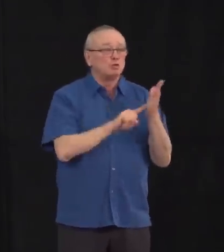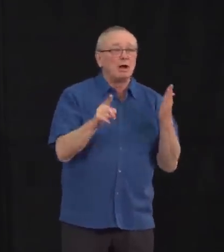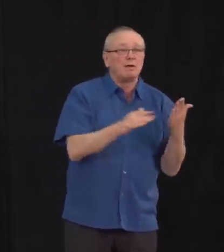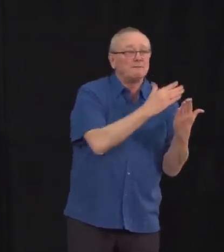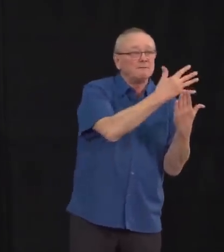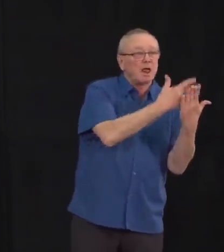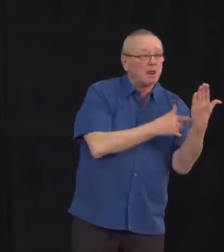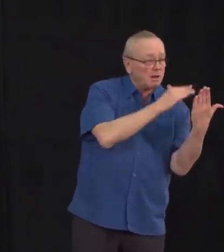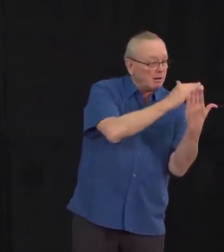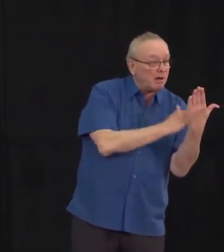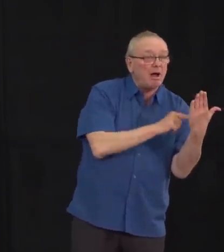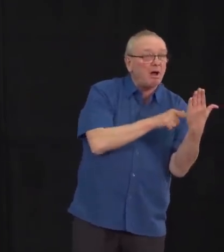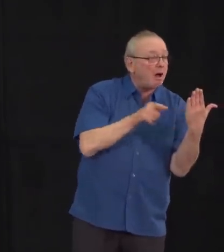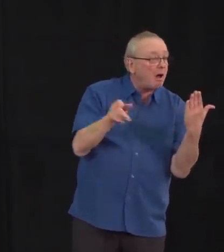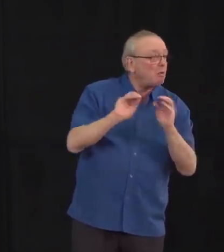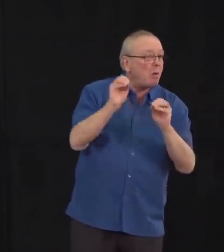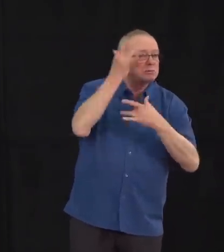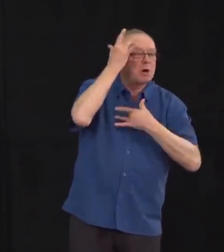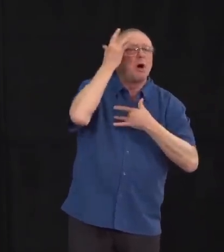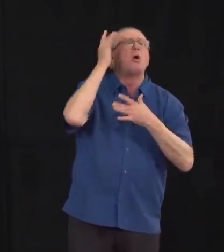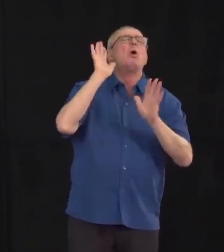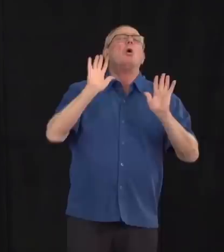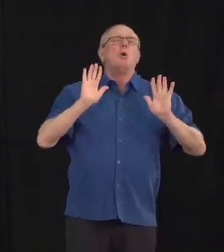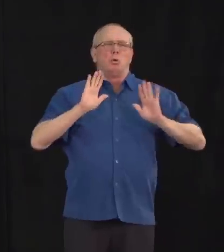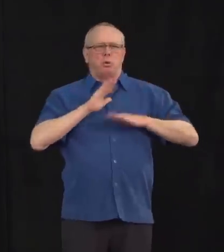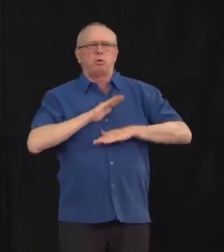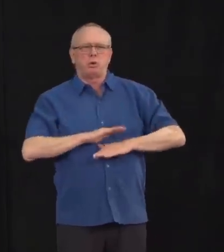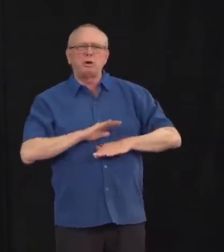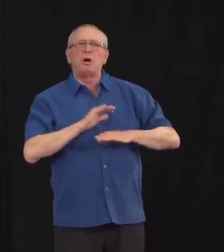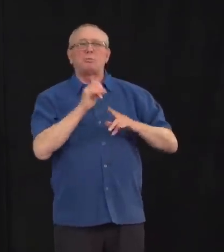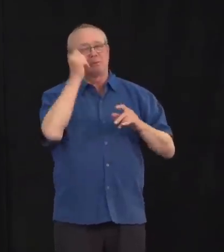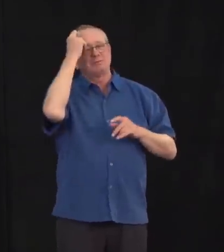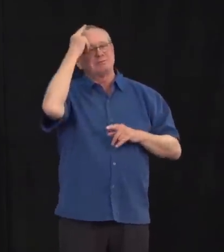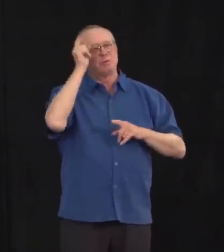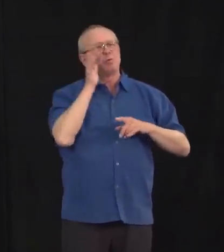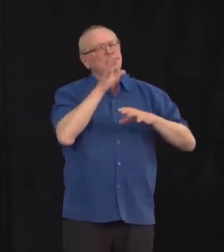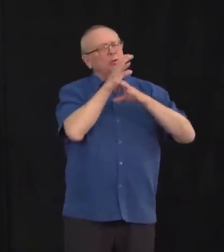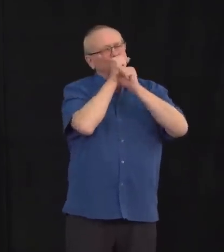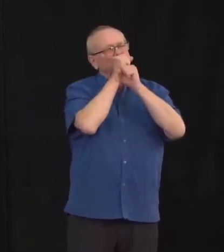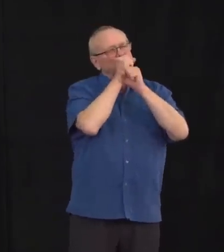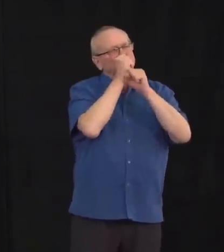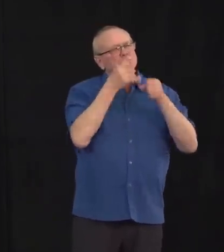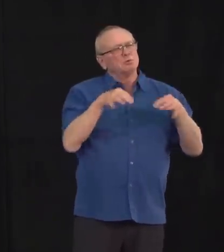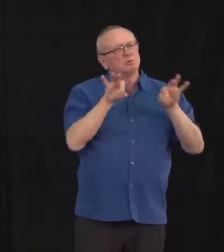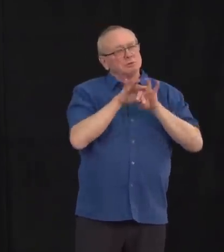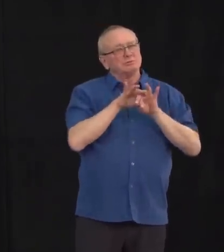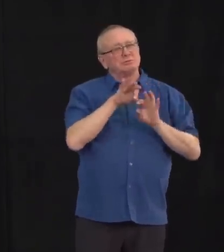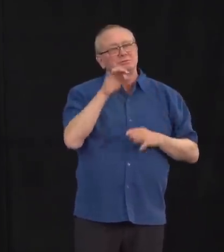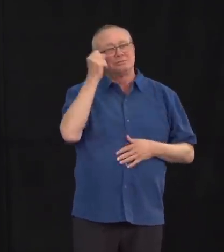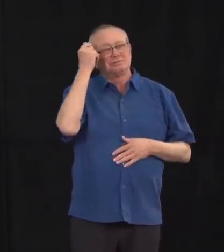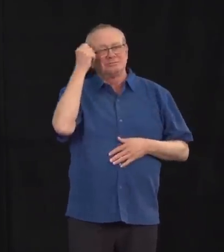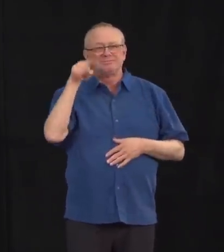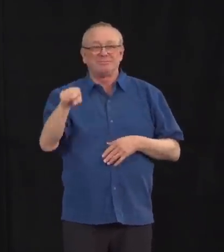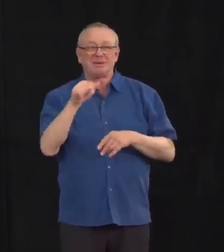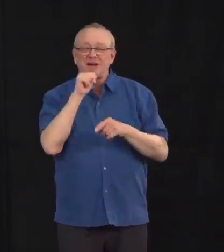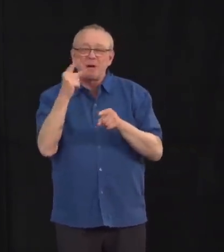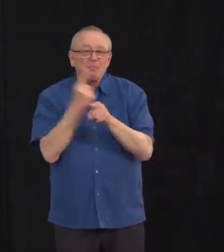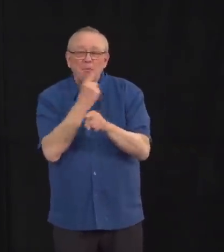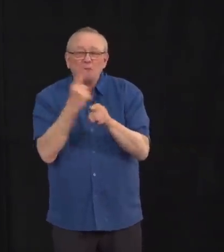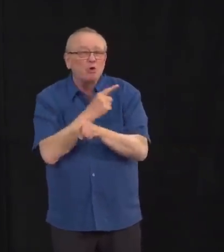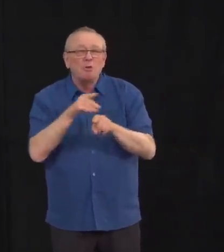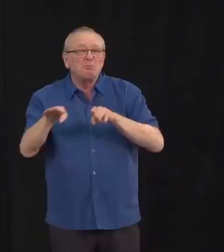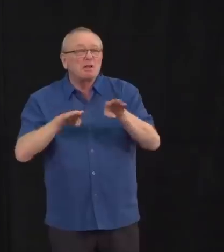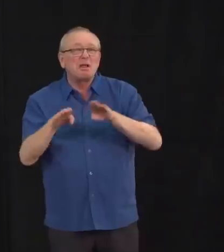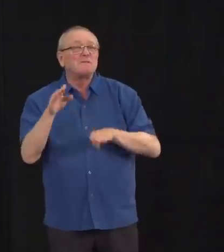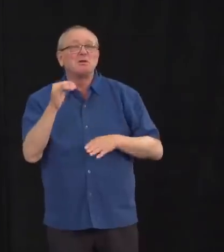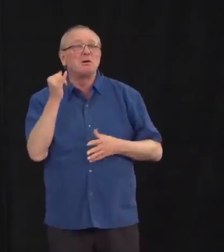not tolerate our frontline workers being put at risk in this way as they work to keep the rest of us in this province safe. The information